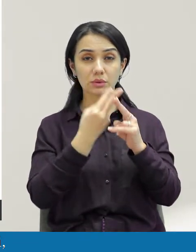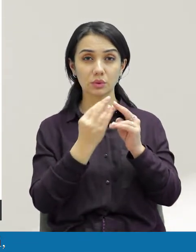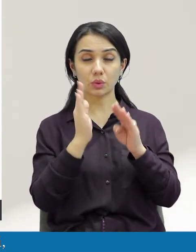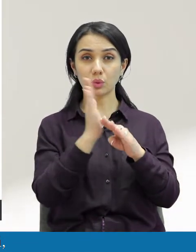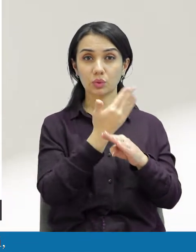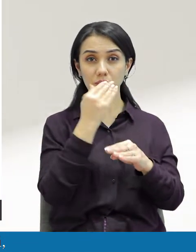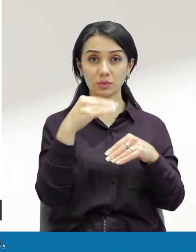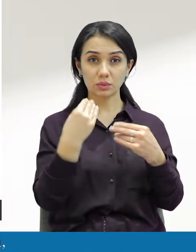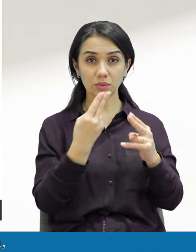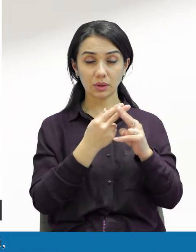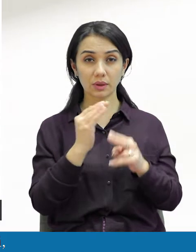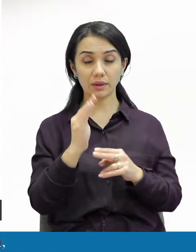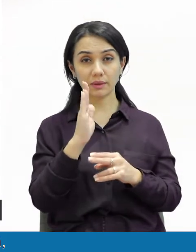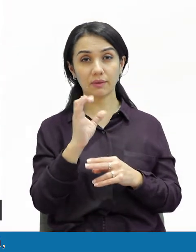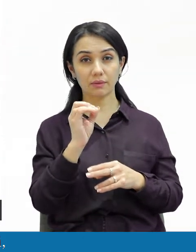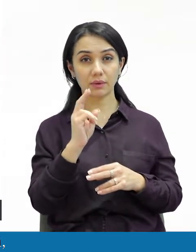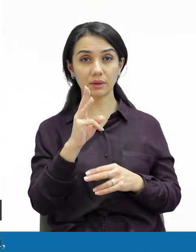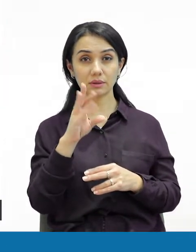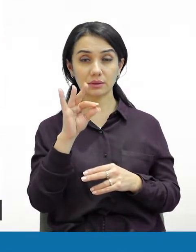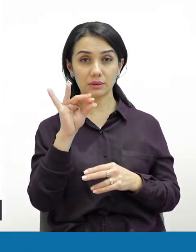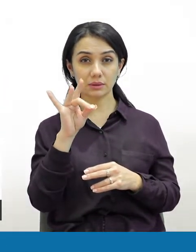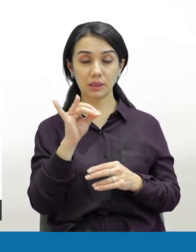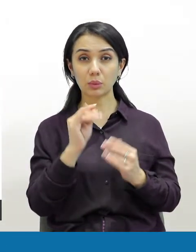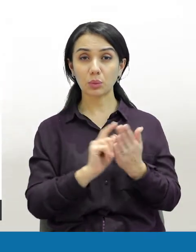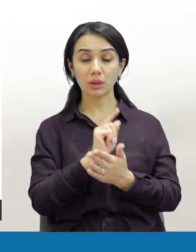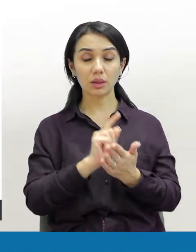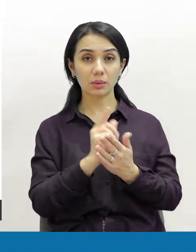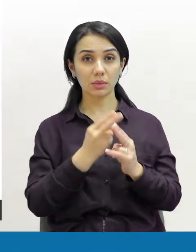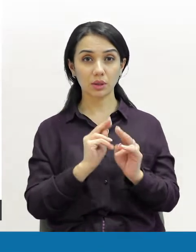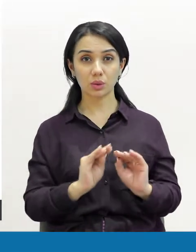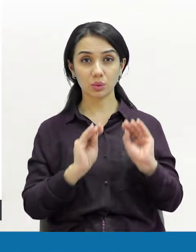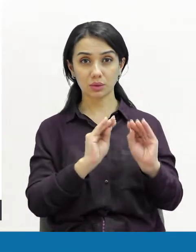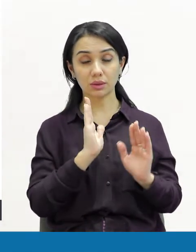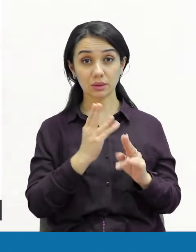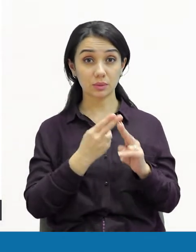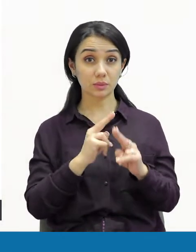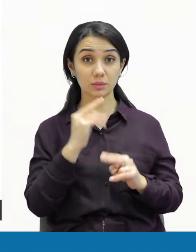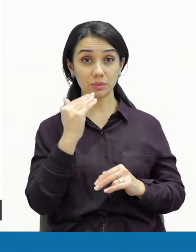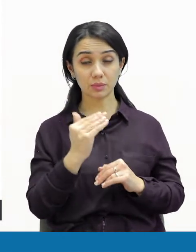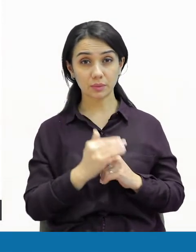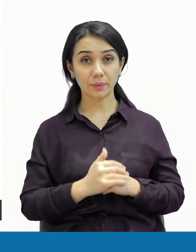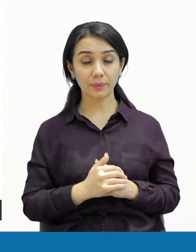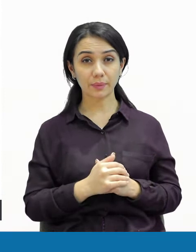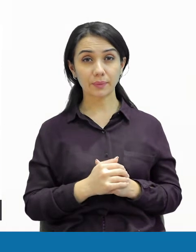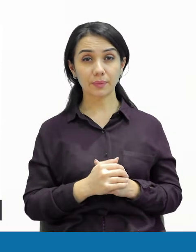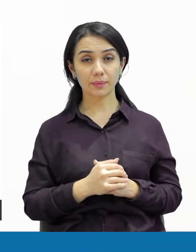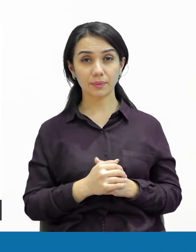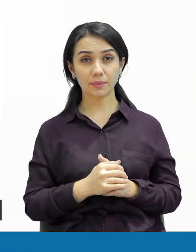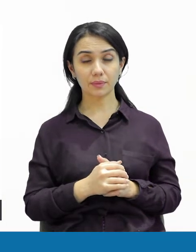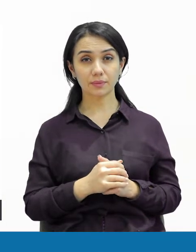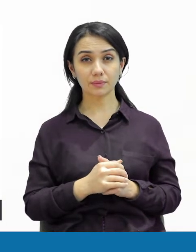Figmotion. Vectory 3D Elements. Buni albatta o'rnatamiz. Vectory 3D Elements, Icons